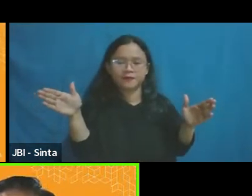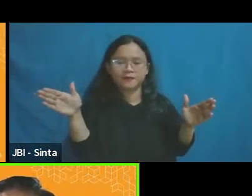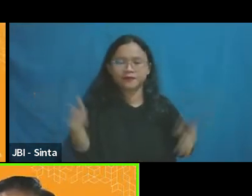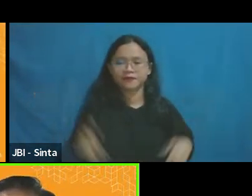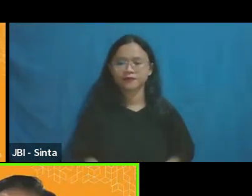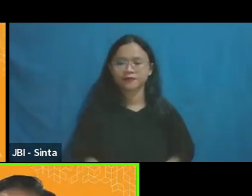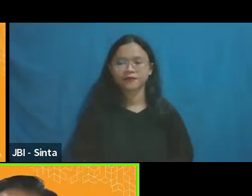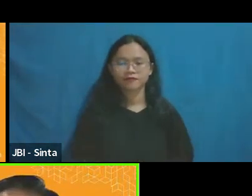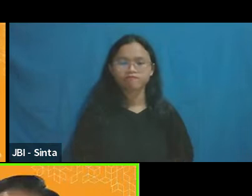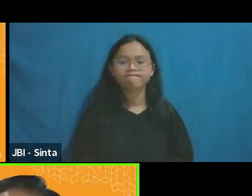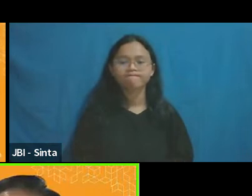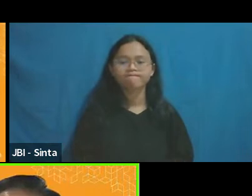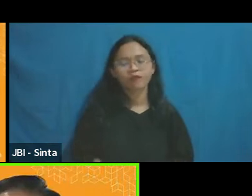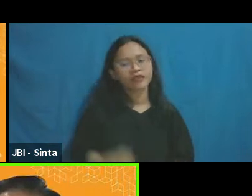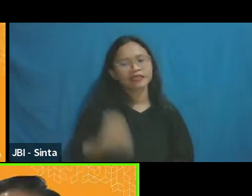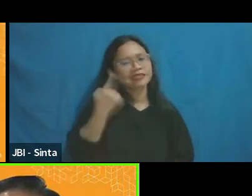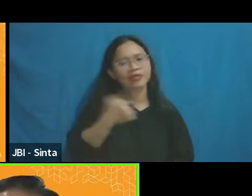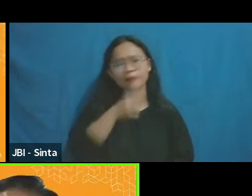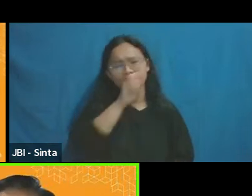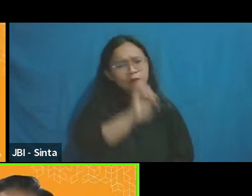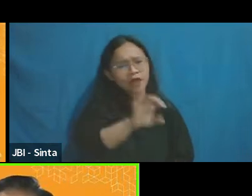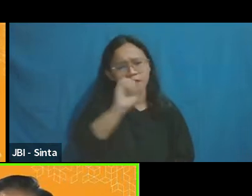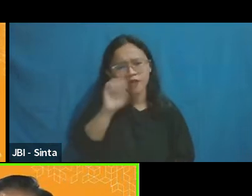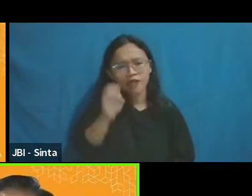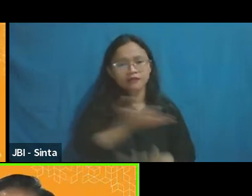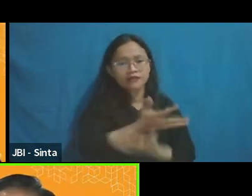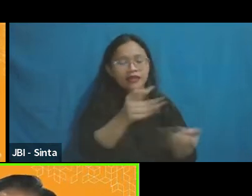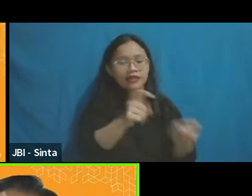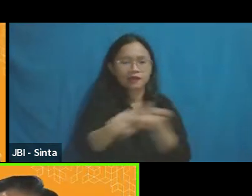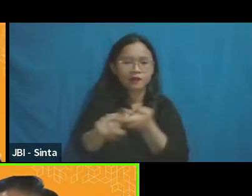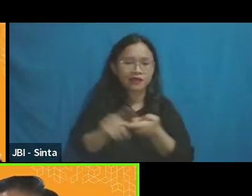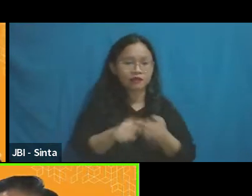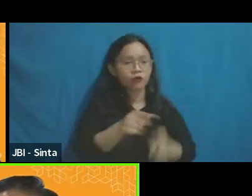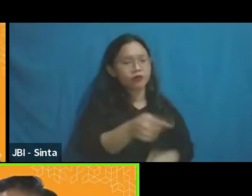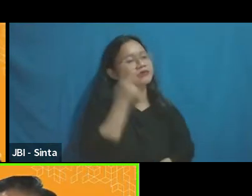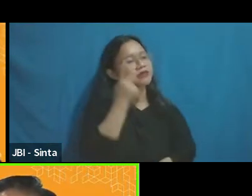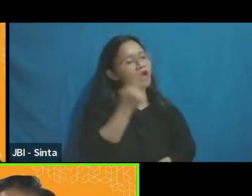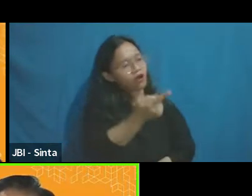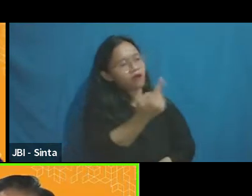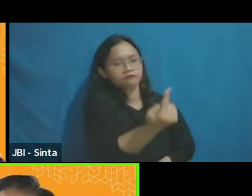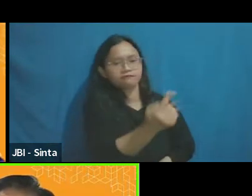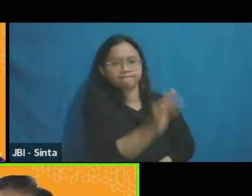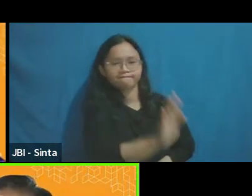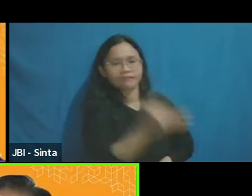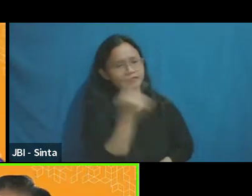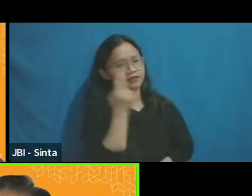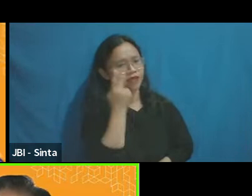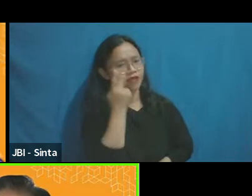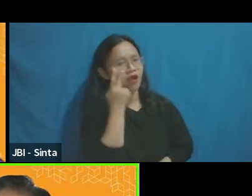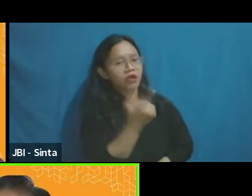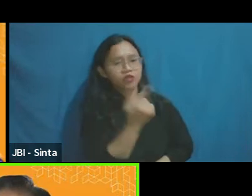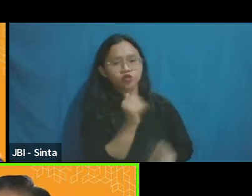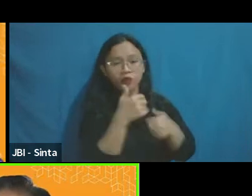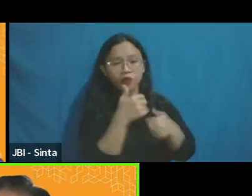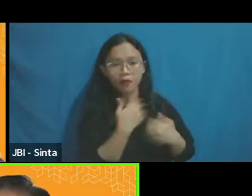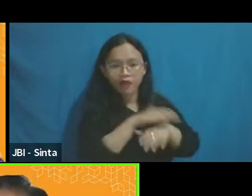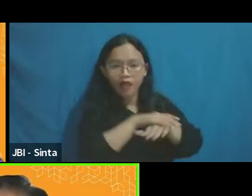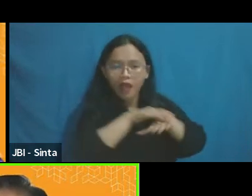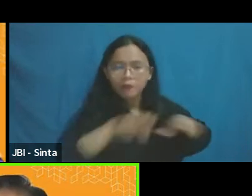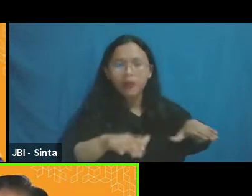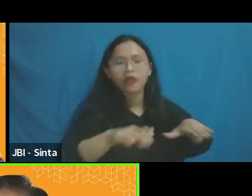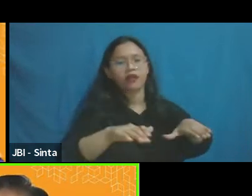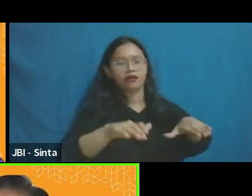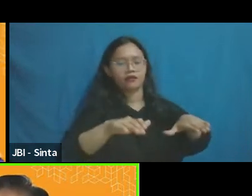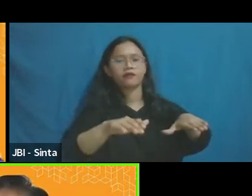friends, take care of yourself and be safe, because a lot of